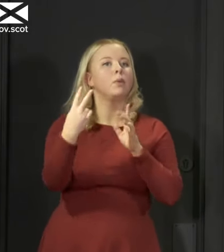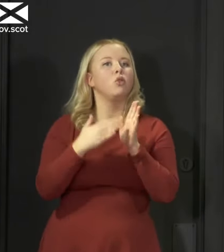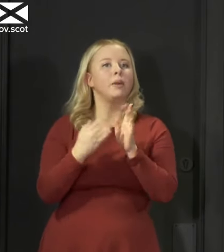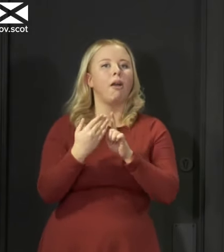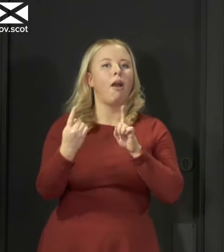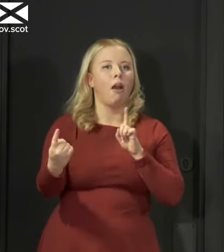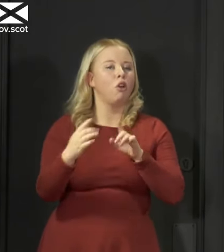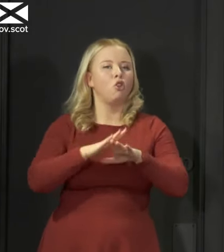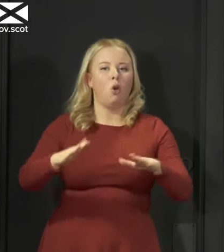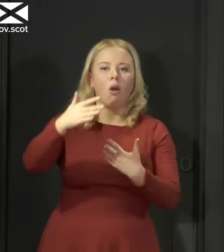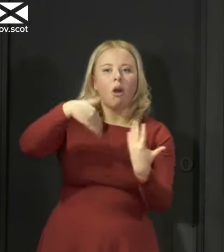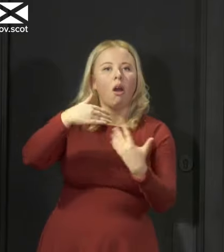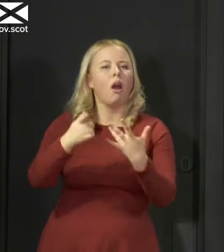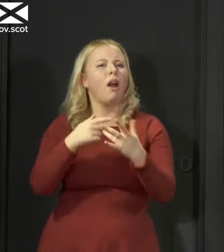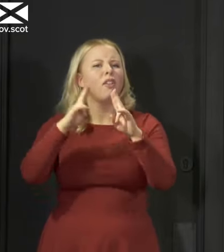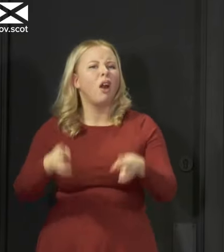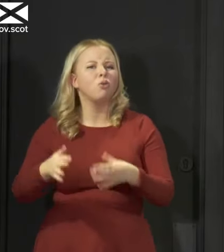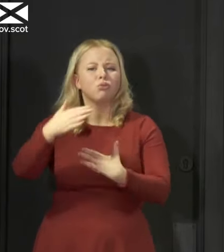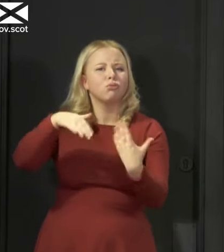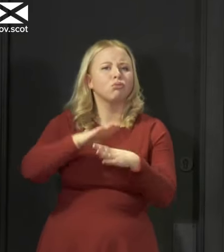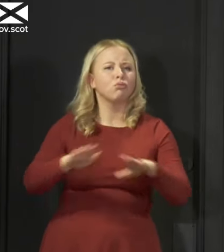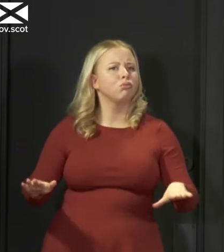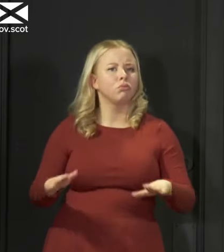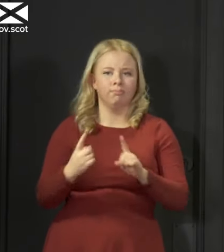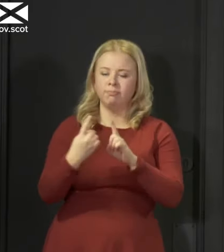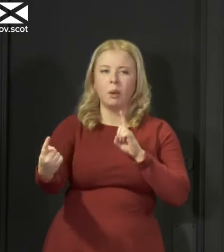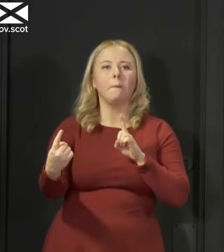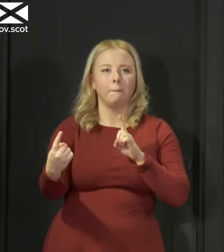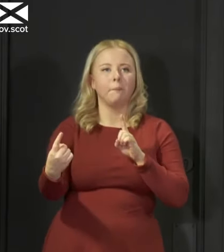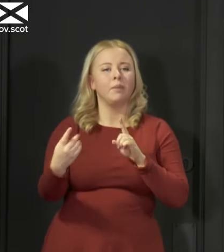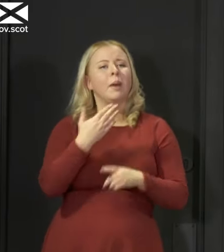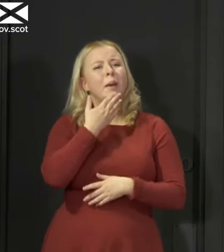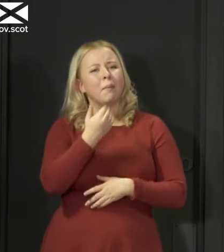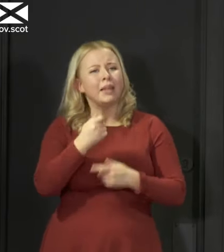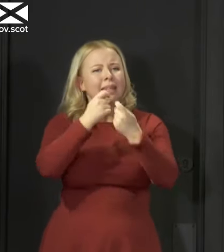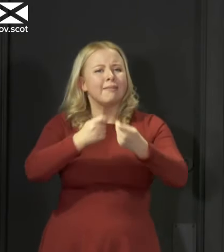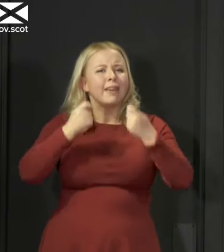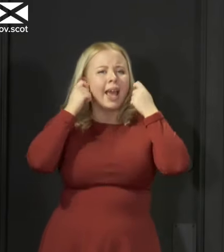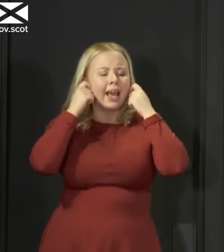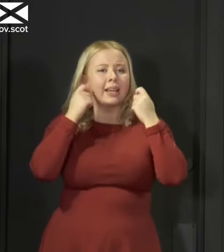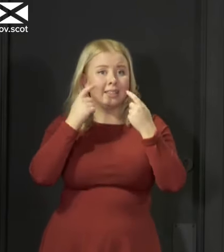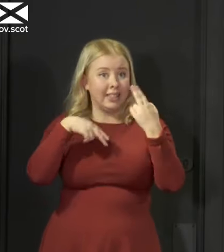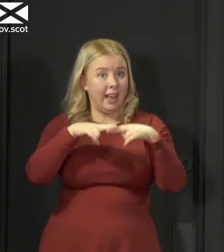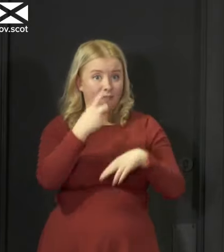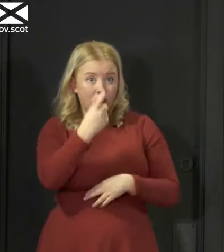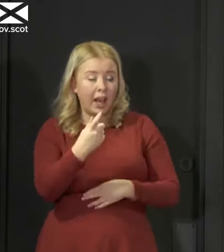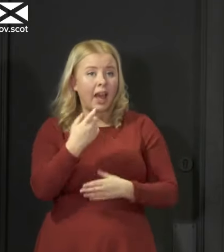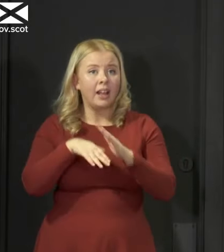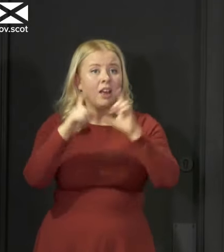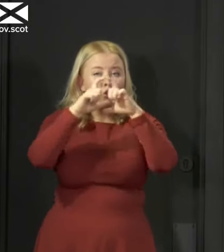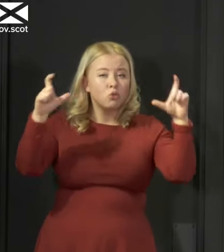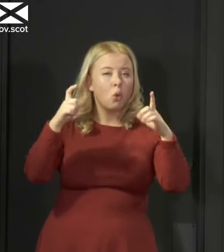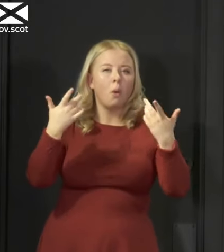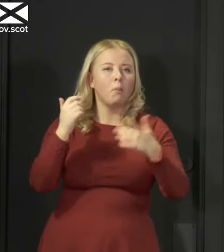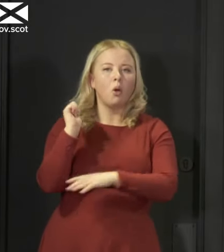and don't meet up with people from households other than your own. Please wear a face covering if you can, if you're in a shop or